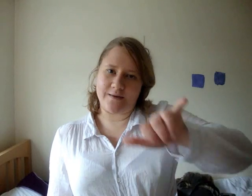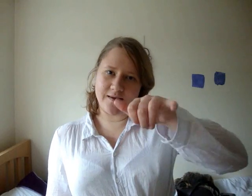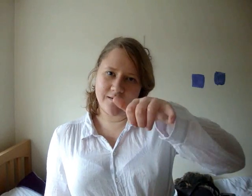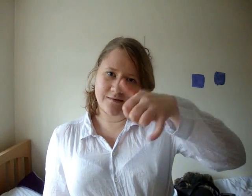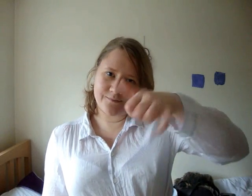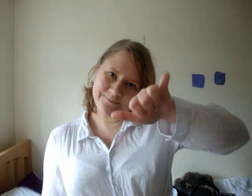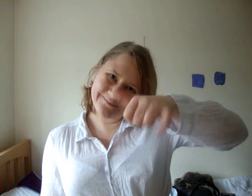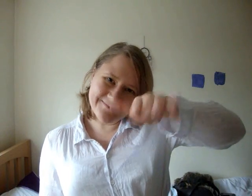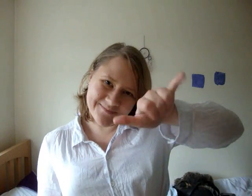Maybe.